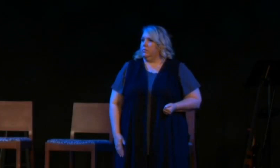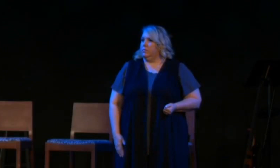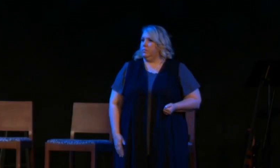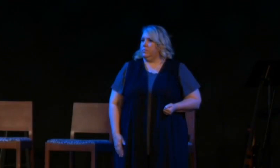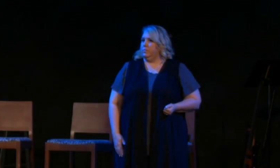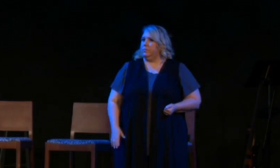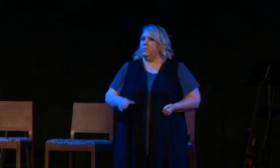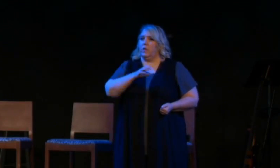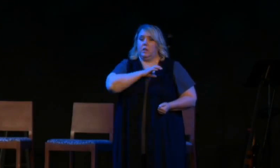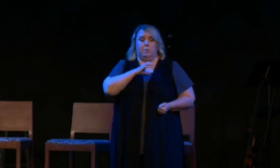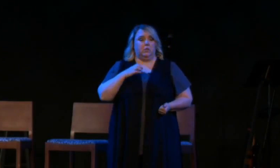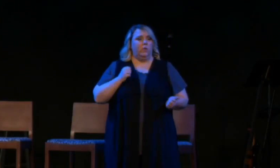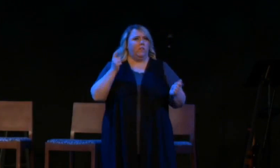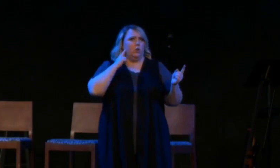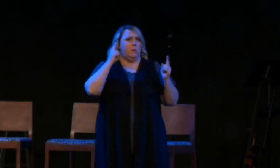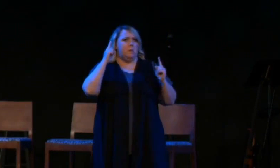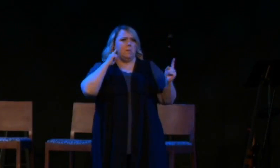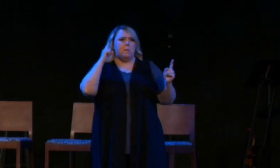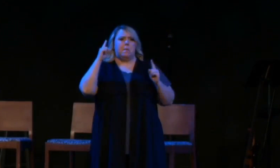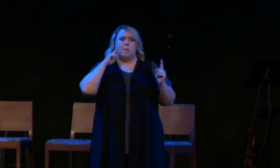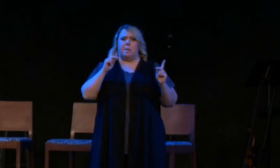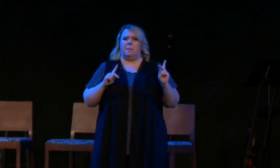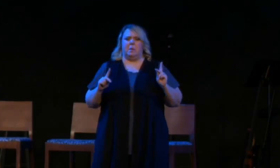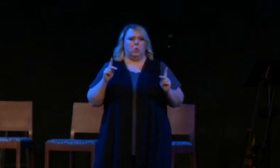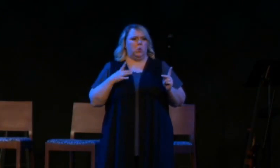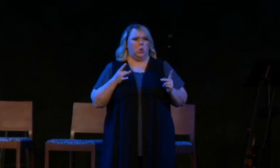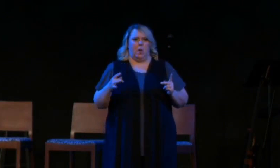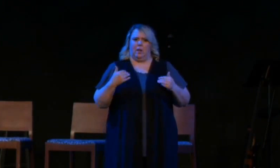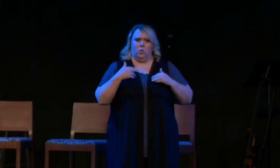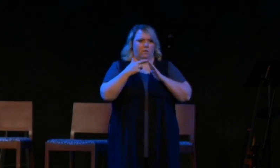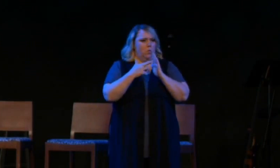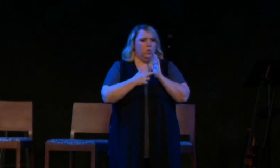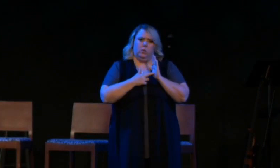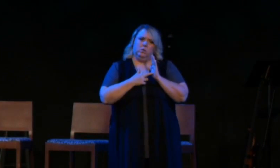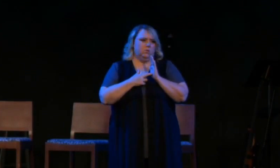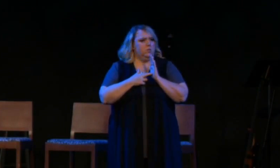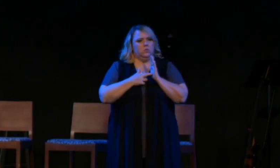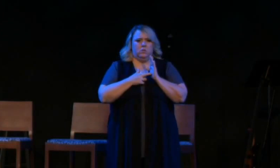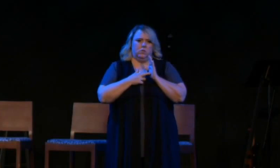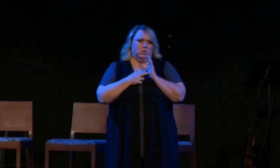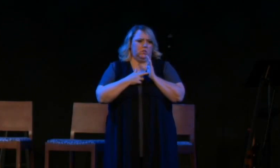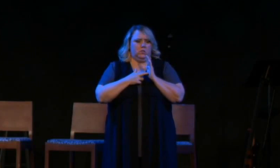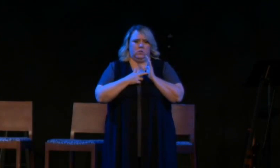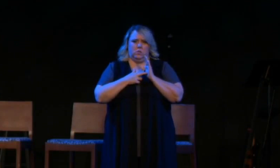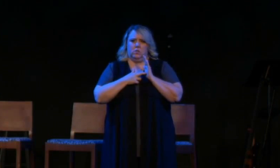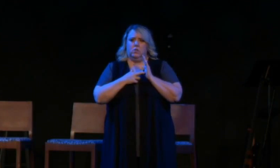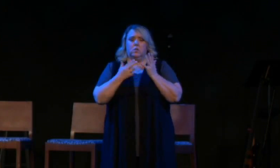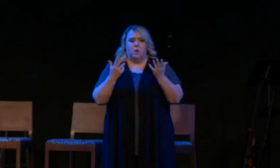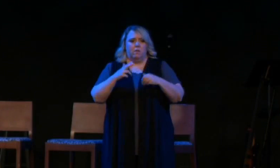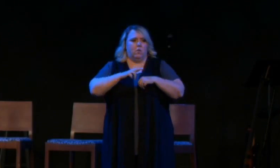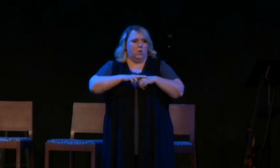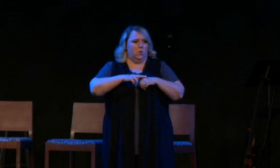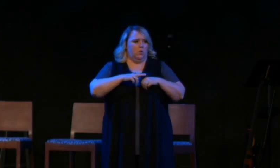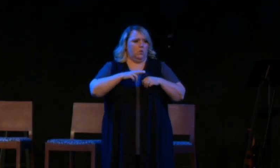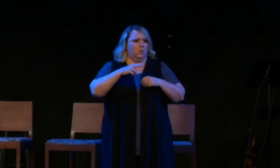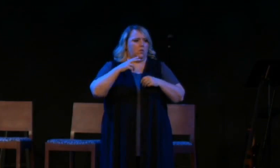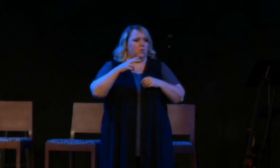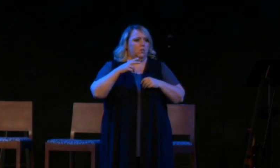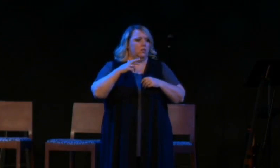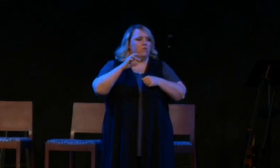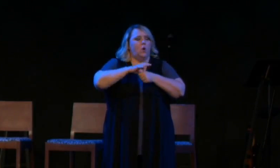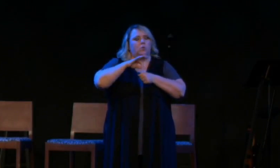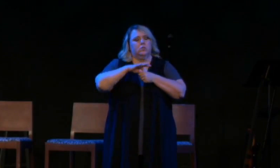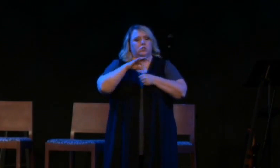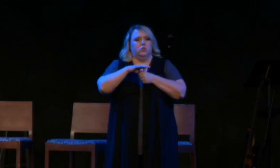in the commission when we were listening to people that people don't like to have votes, and particularly don't want to have church votes. So, of course, here we have an option for the